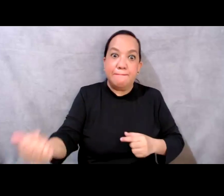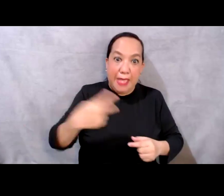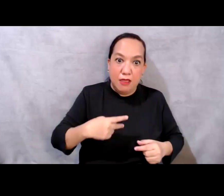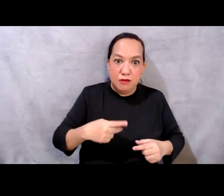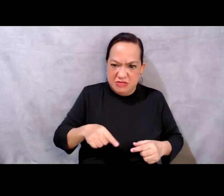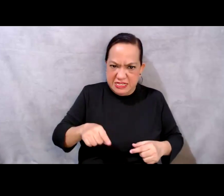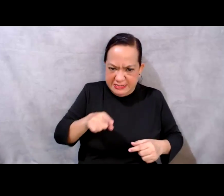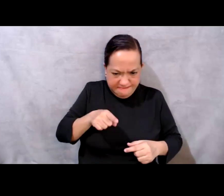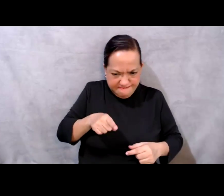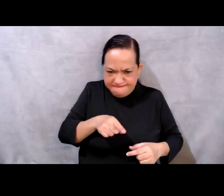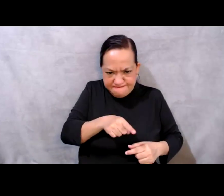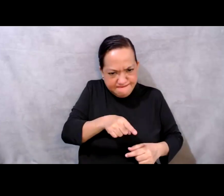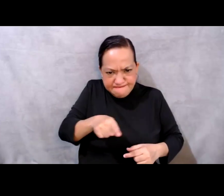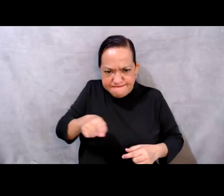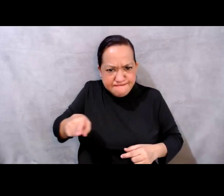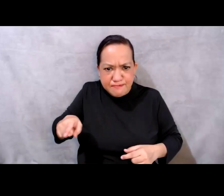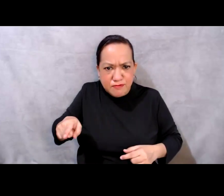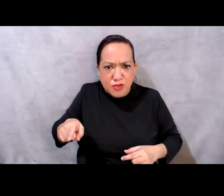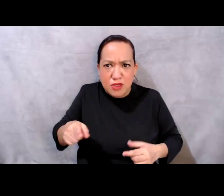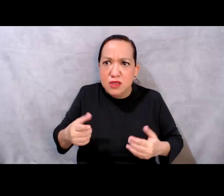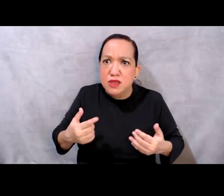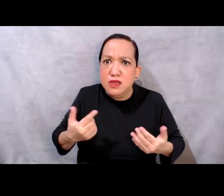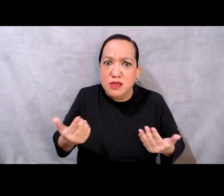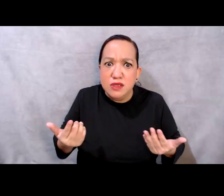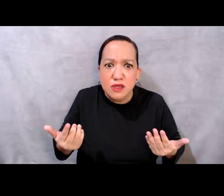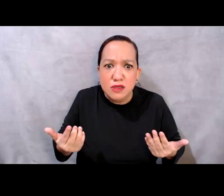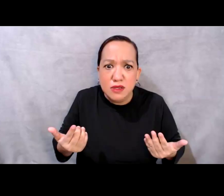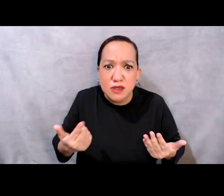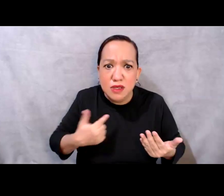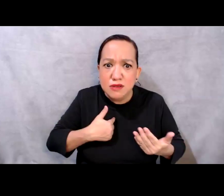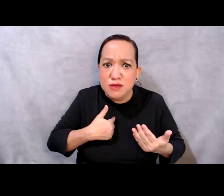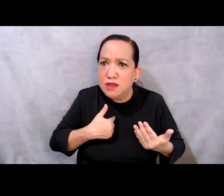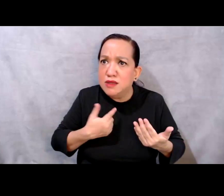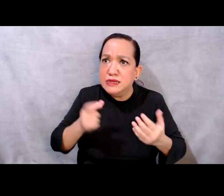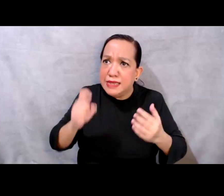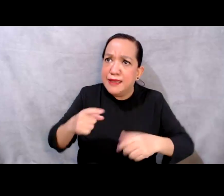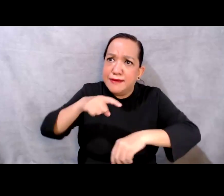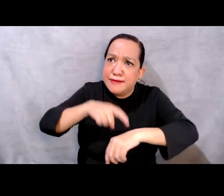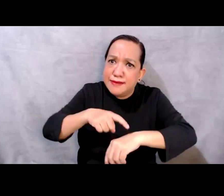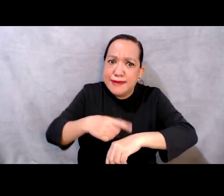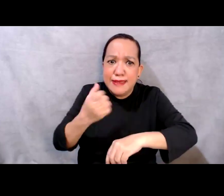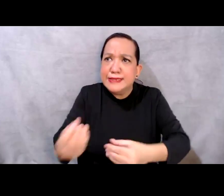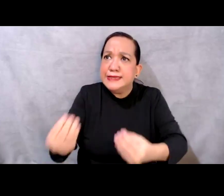you asked me to take it away, you said maximum a month or two. And why are you asking me not to come back now?